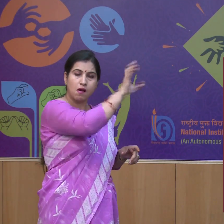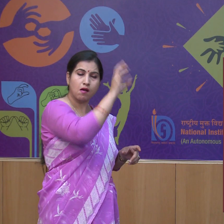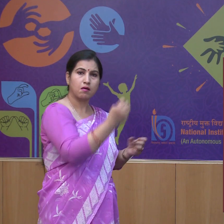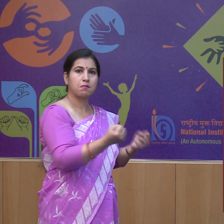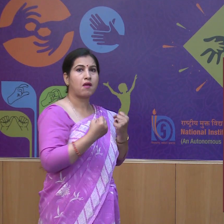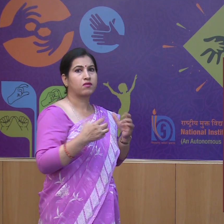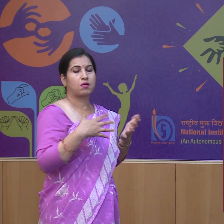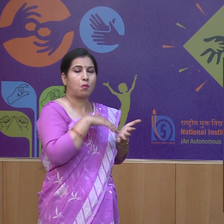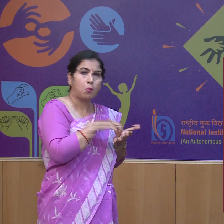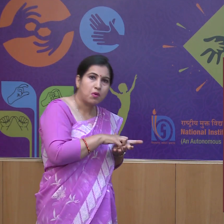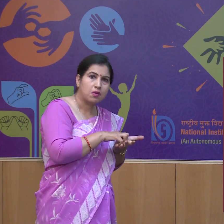the British were able